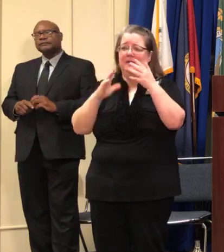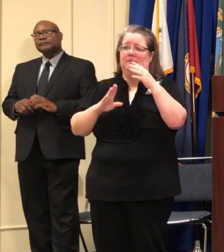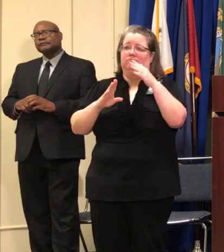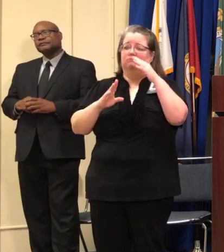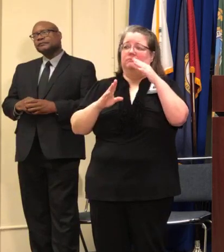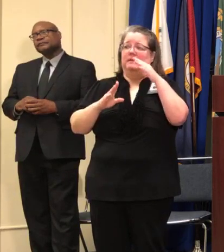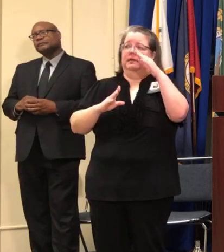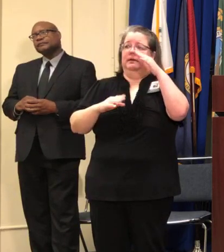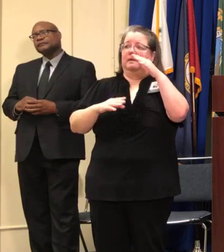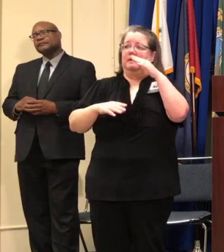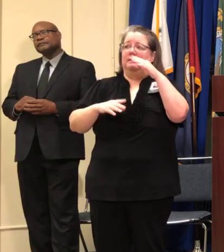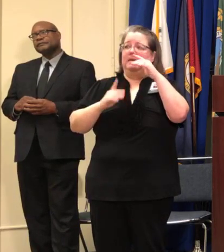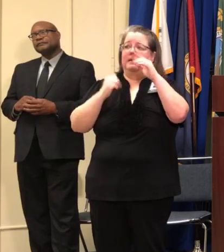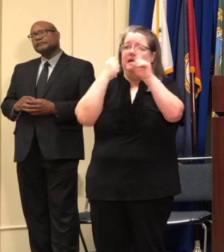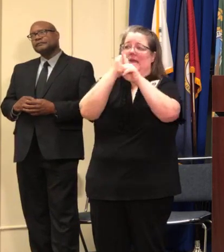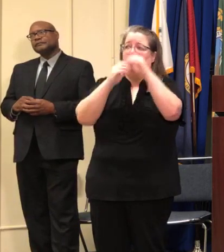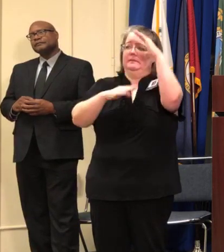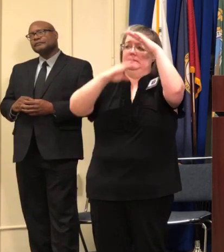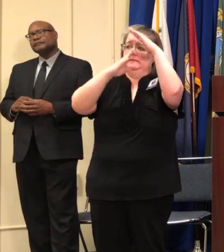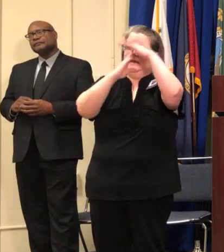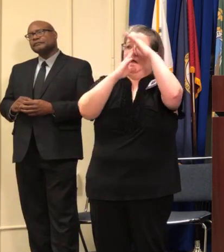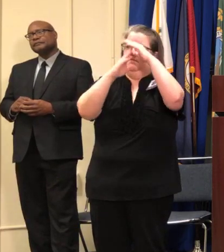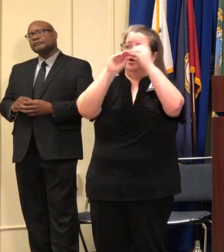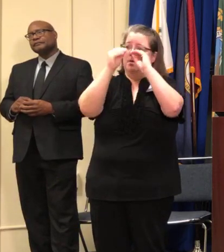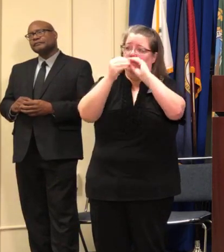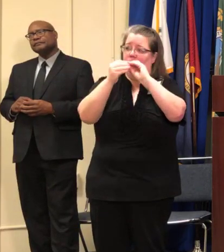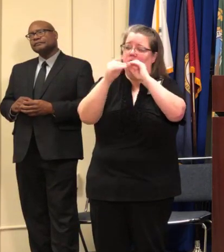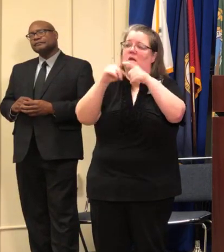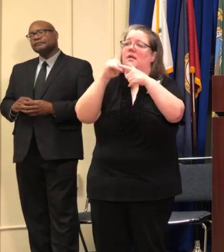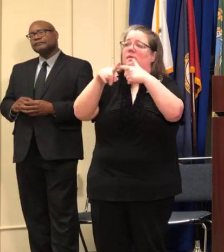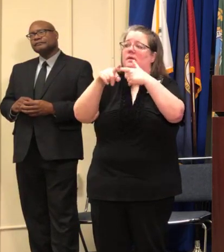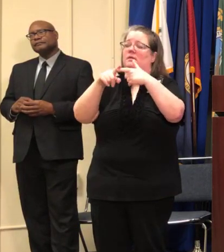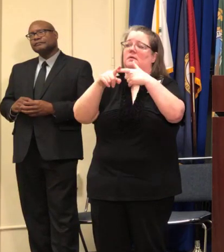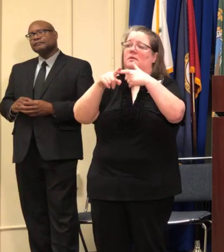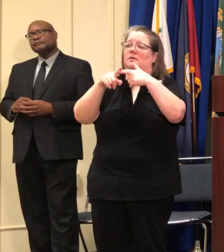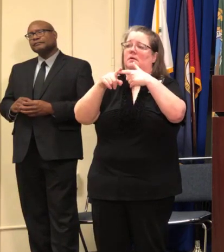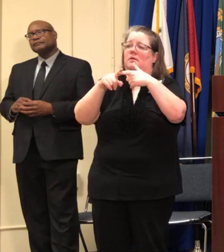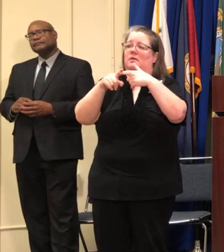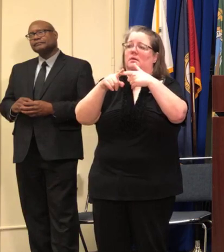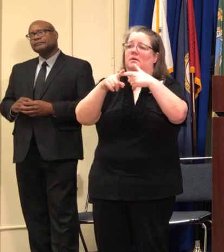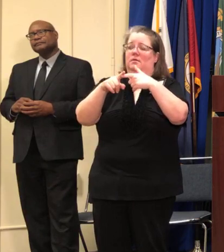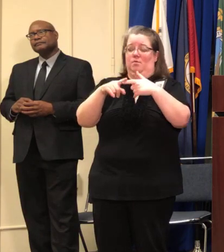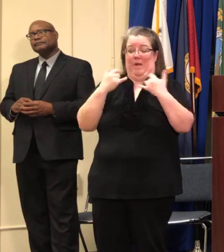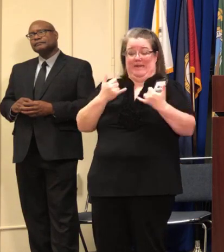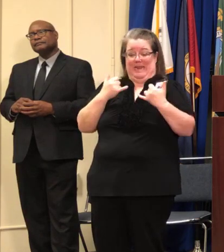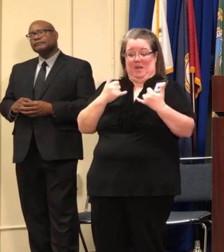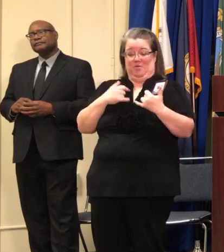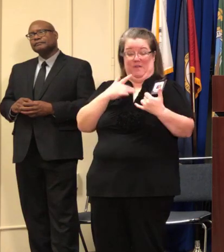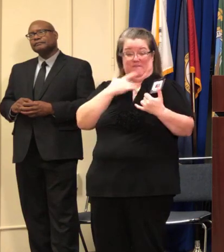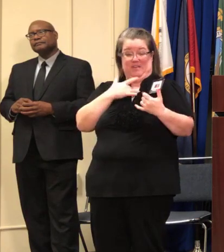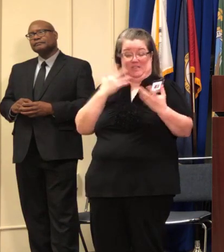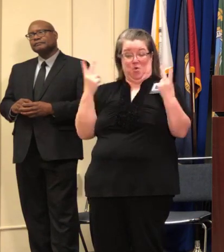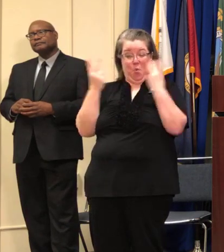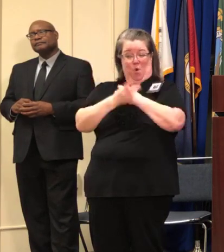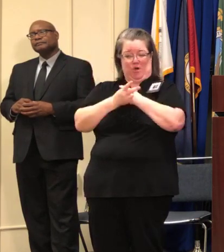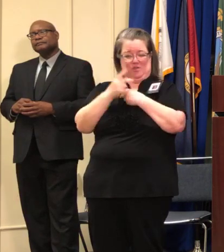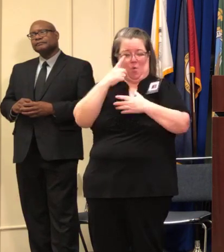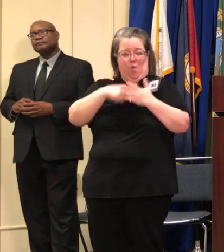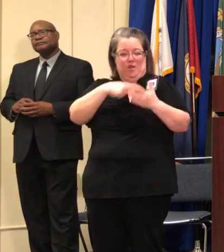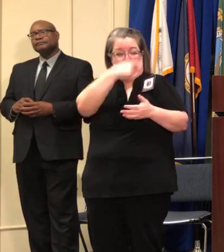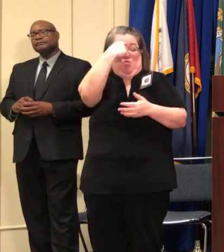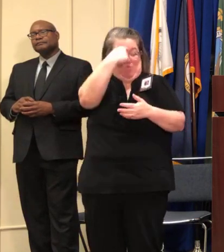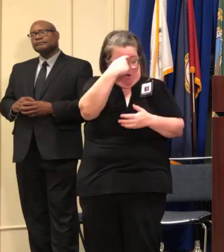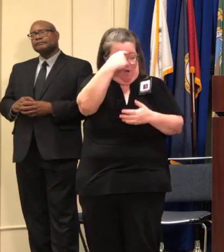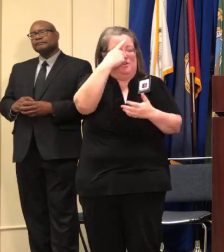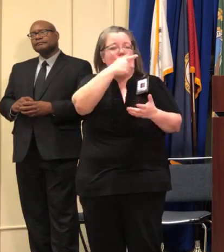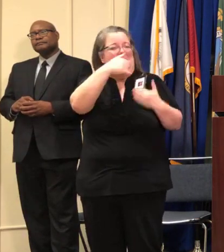follow-up question, the pace we're going right now, is this worse than you feared in terms of where we're going?